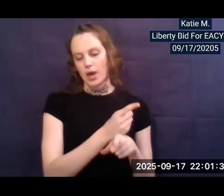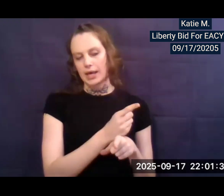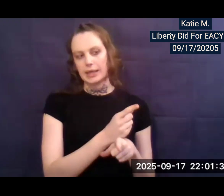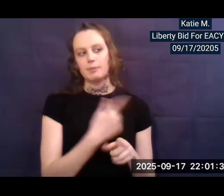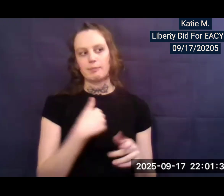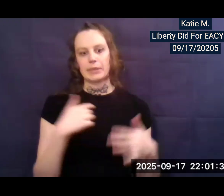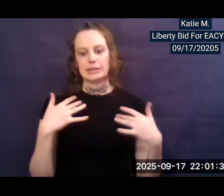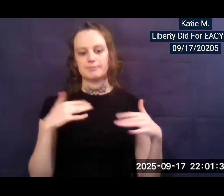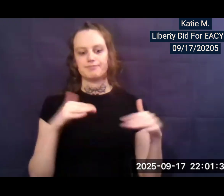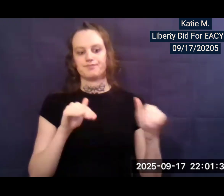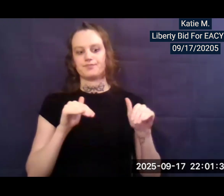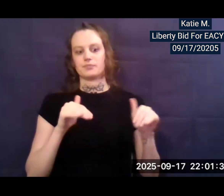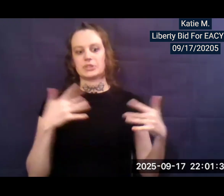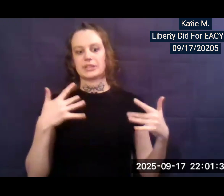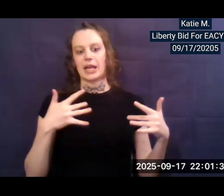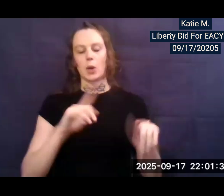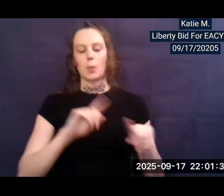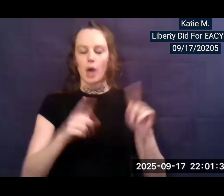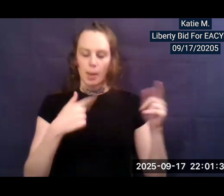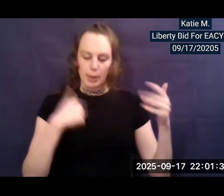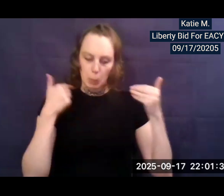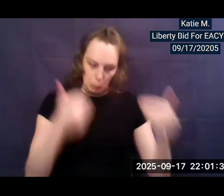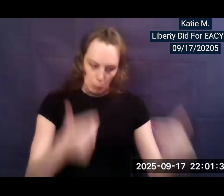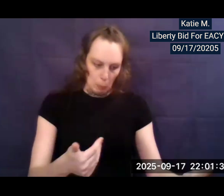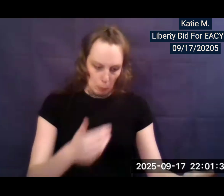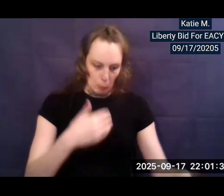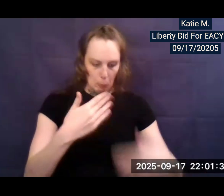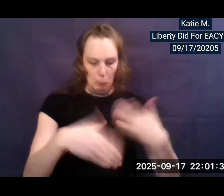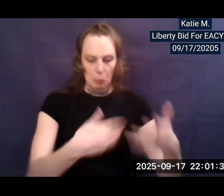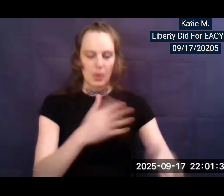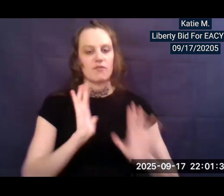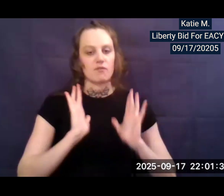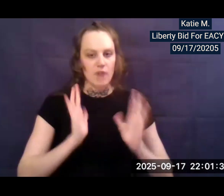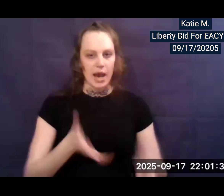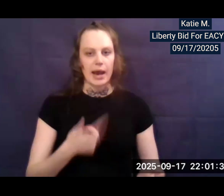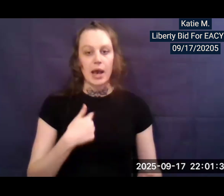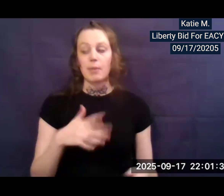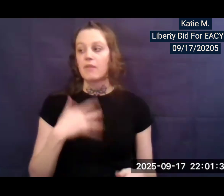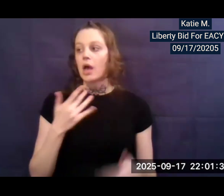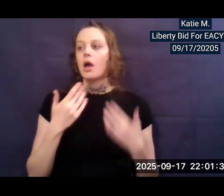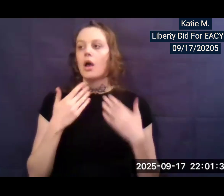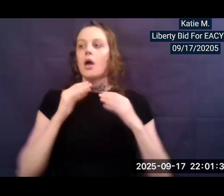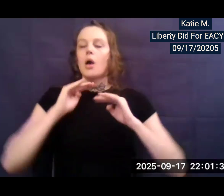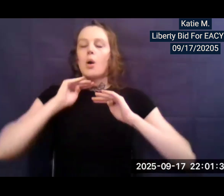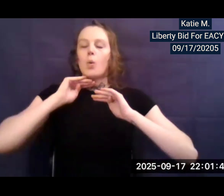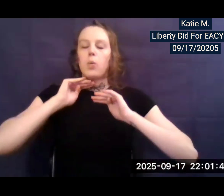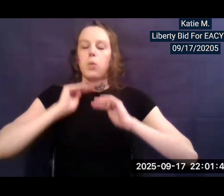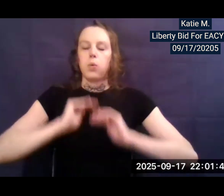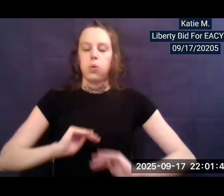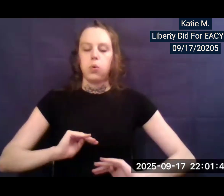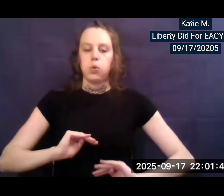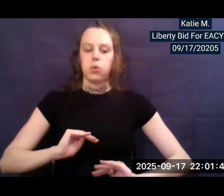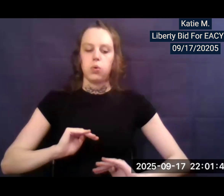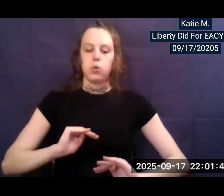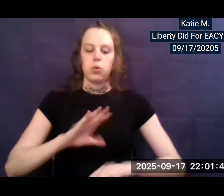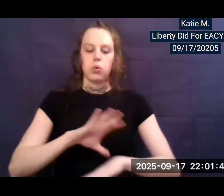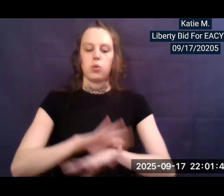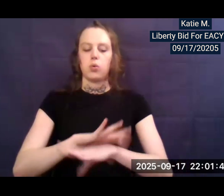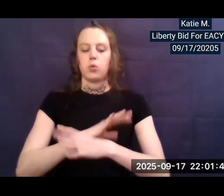it worked out fine, and I felt so much better. I felt so much relief from the bondage of self and freedom. Um, Currently,